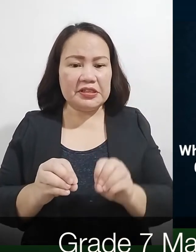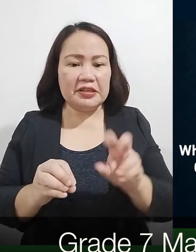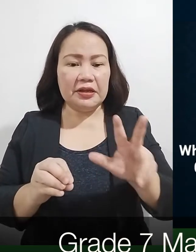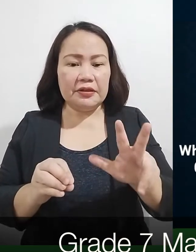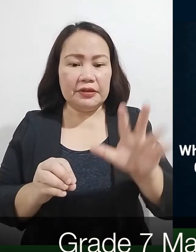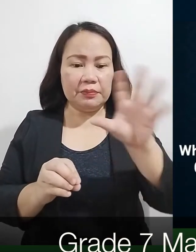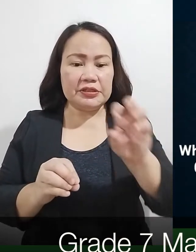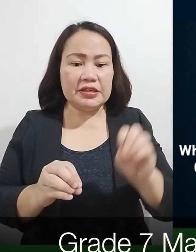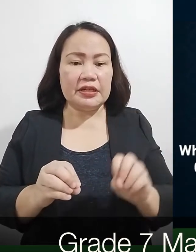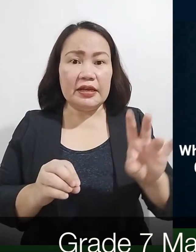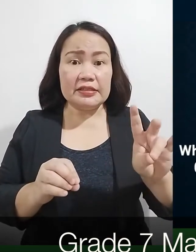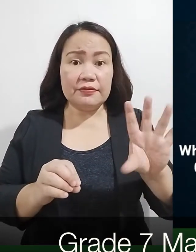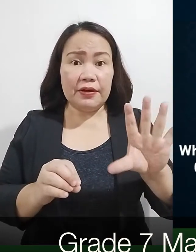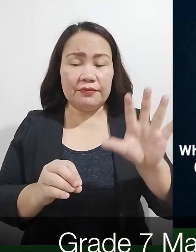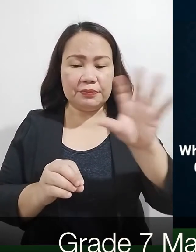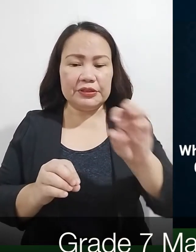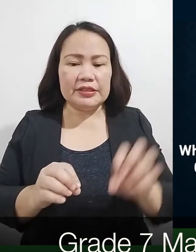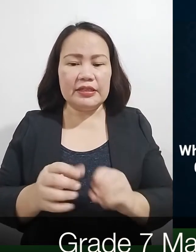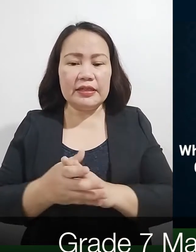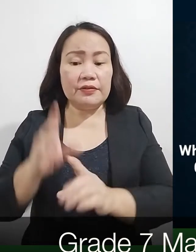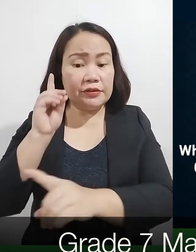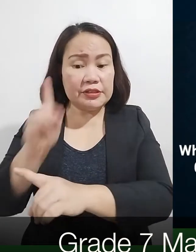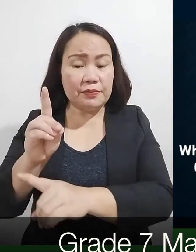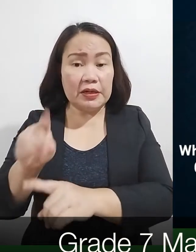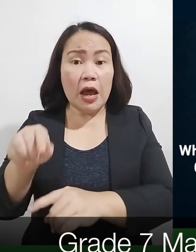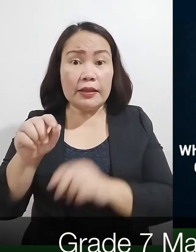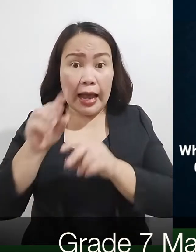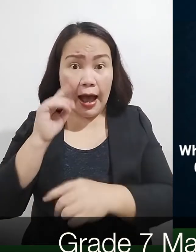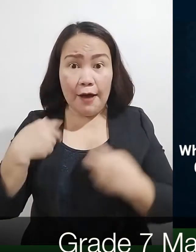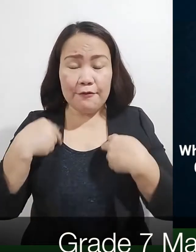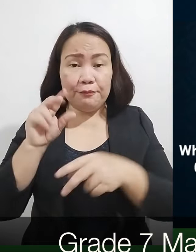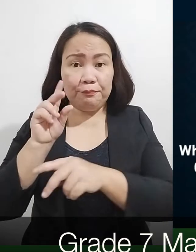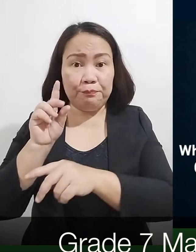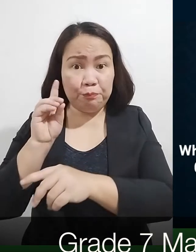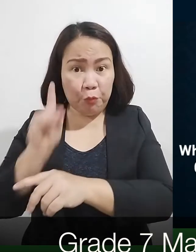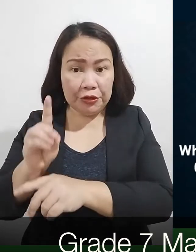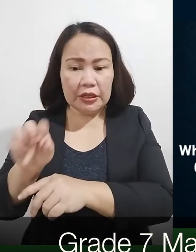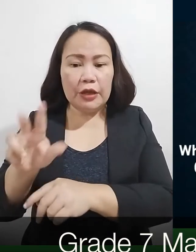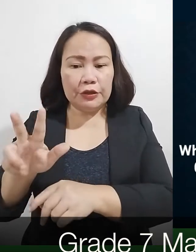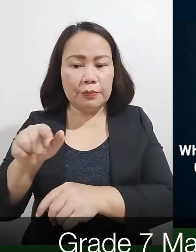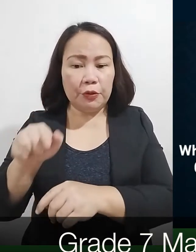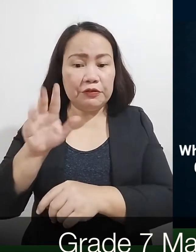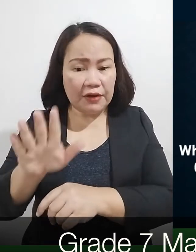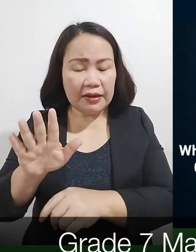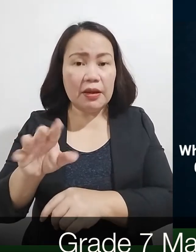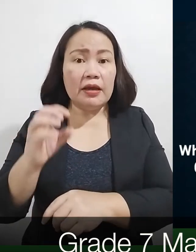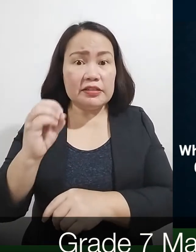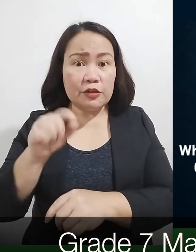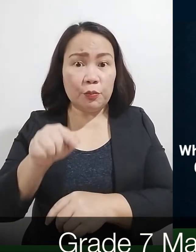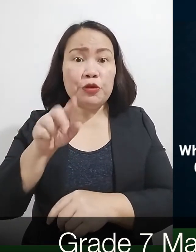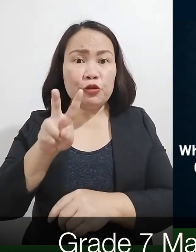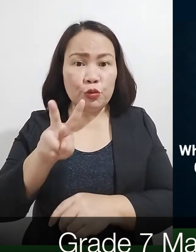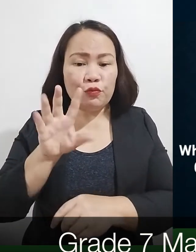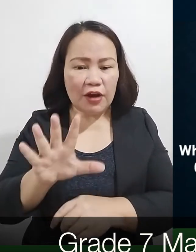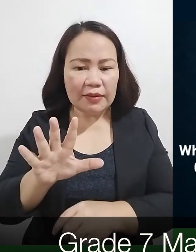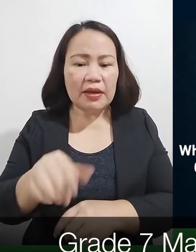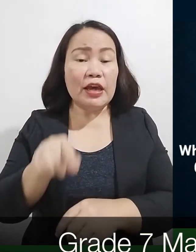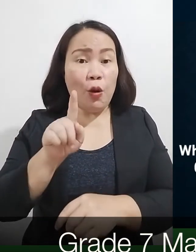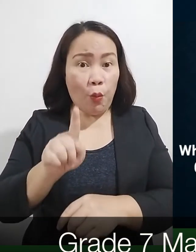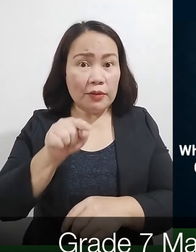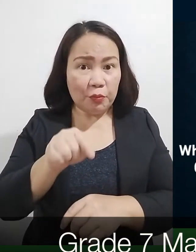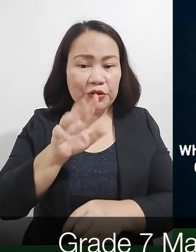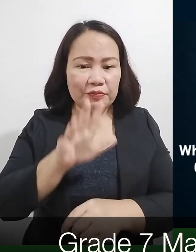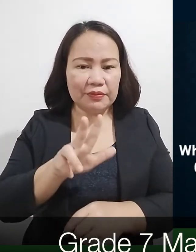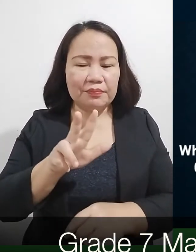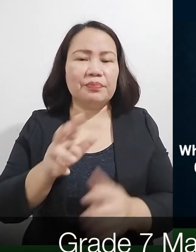have 3.5, 0.25, and 1.3 vinculum. So these are some of the examples of